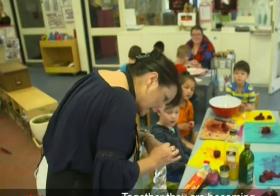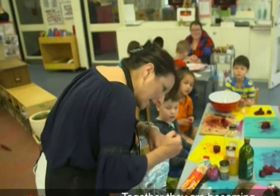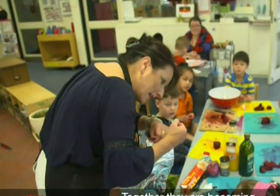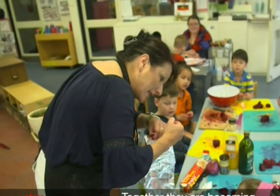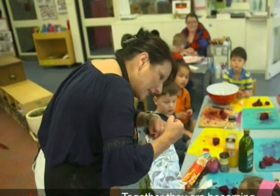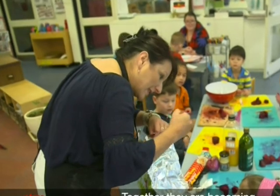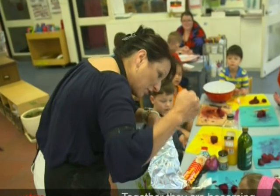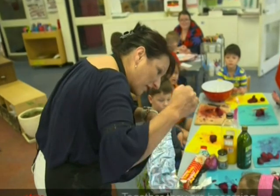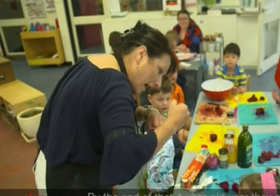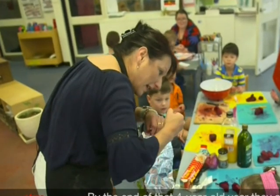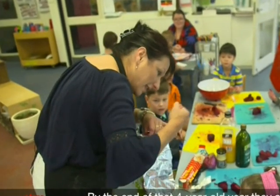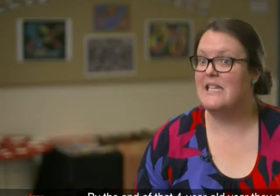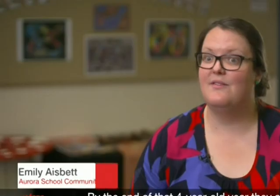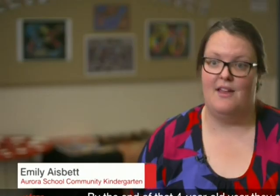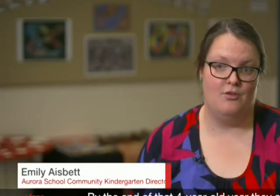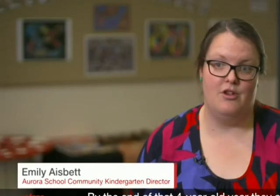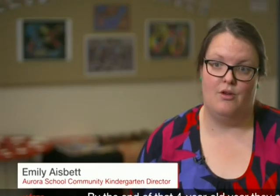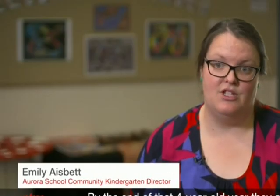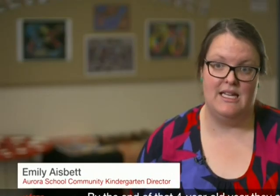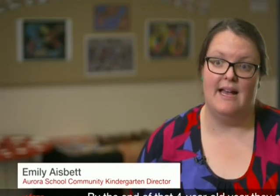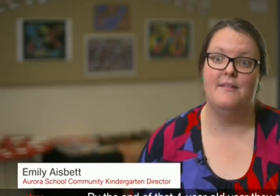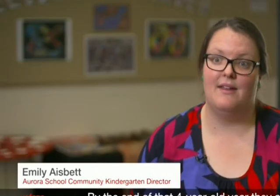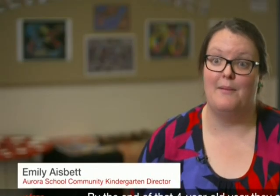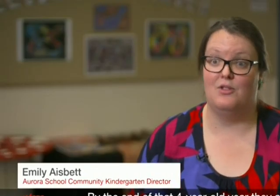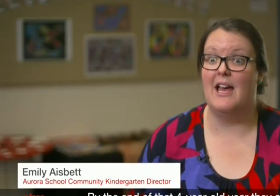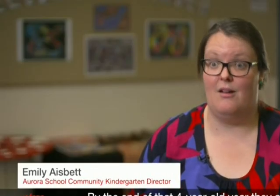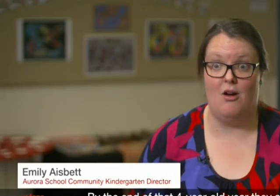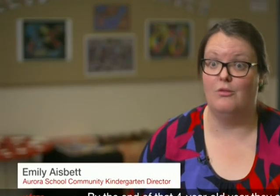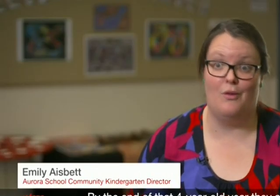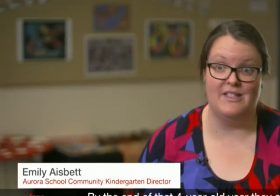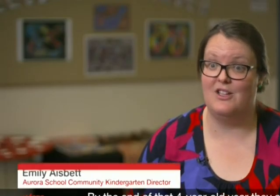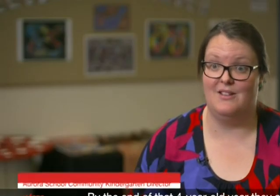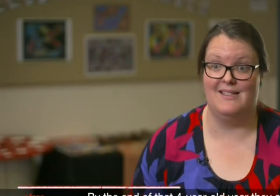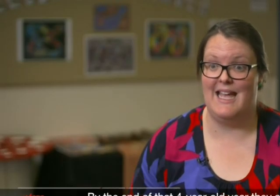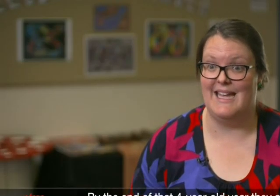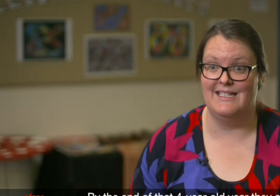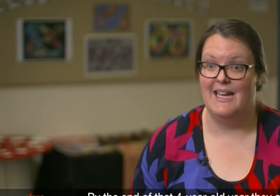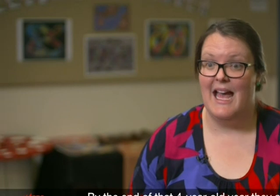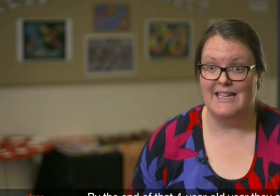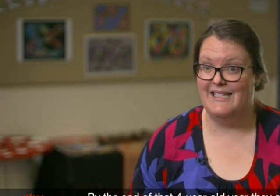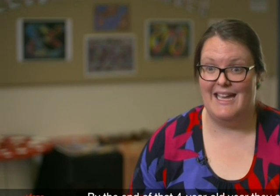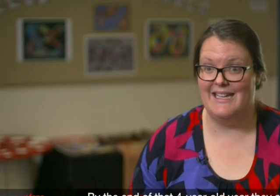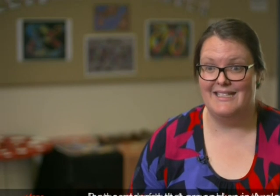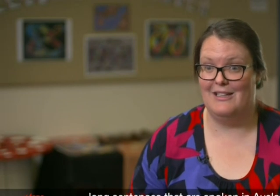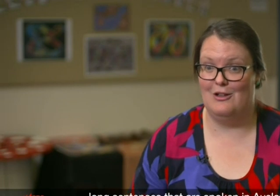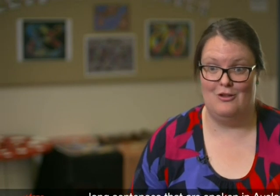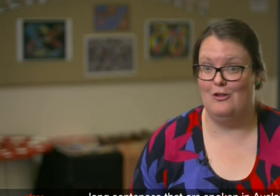effective communicators. By the end of that 4-year-old year, they're able to hold conversations and understand